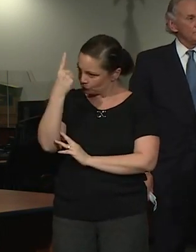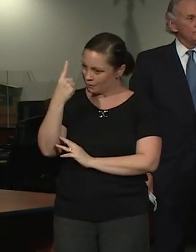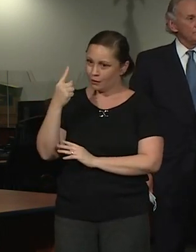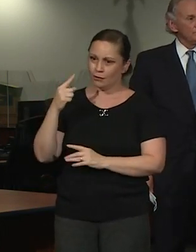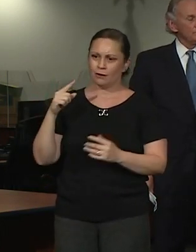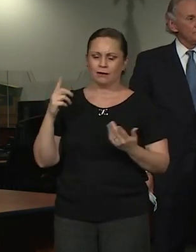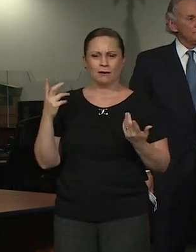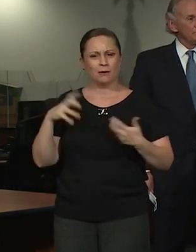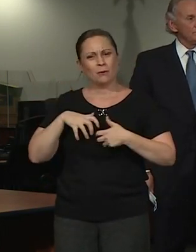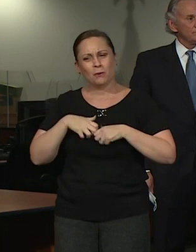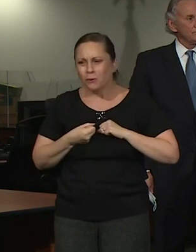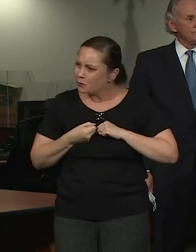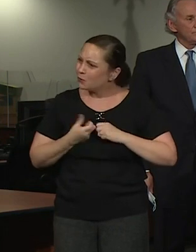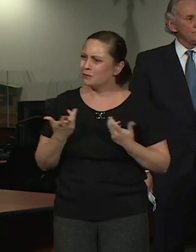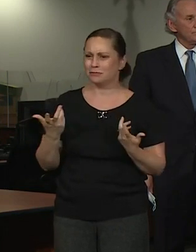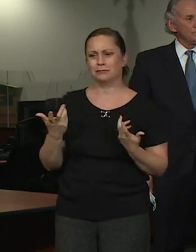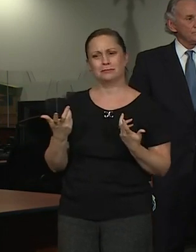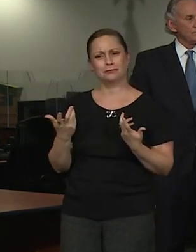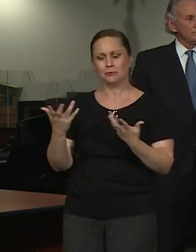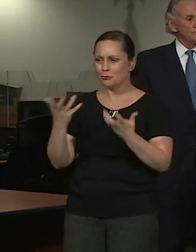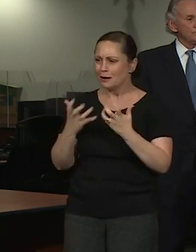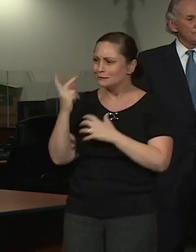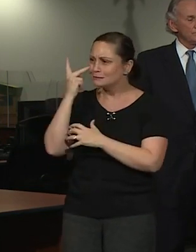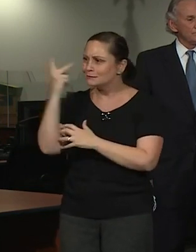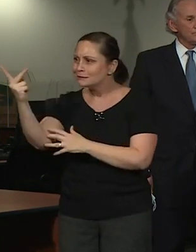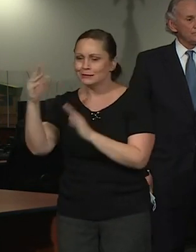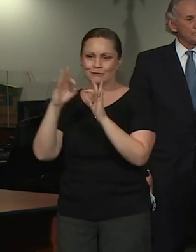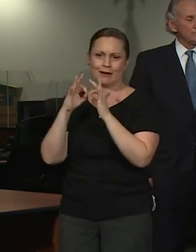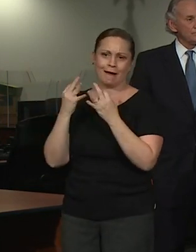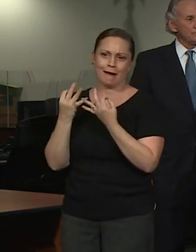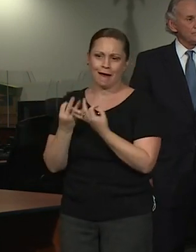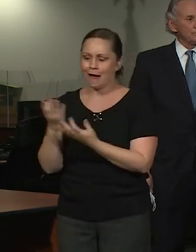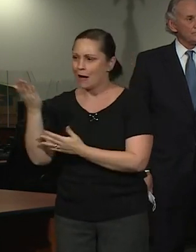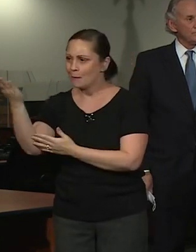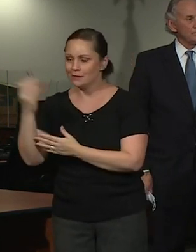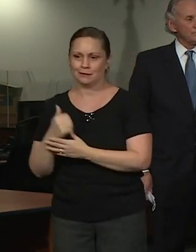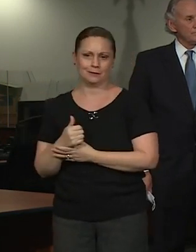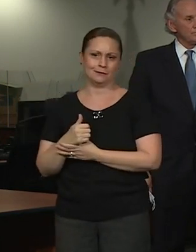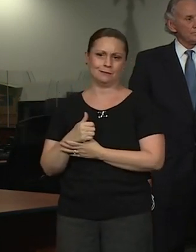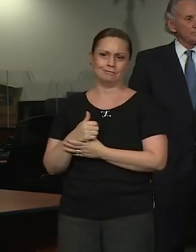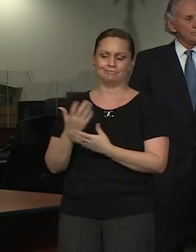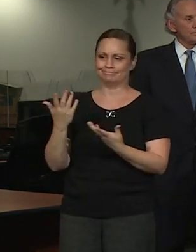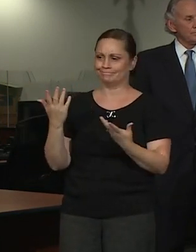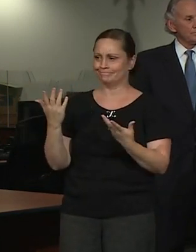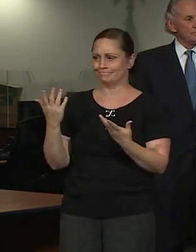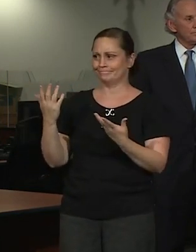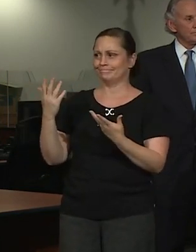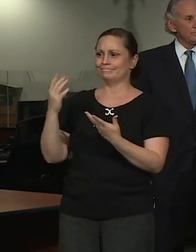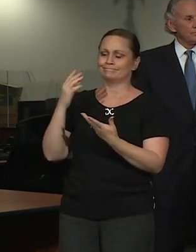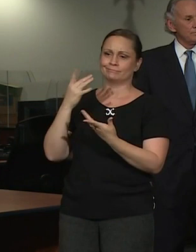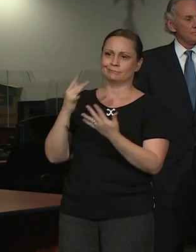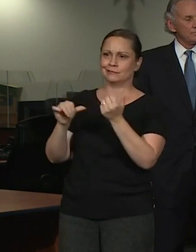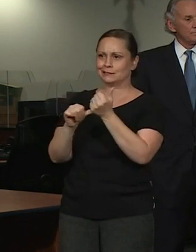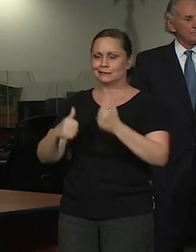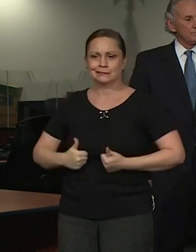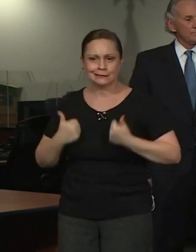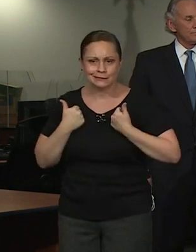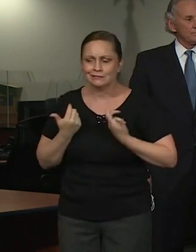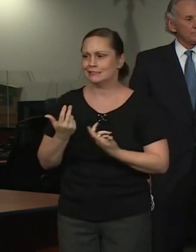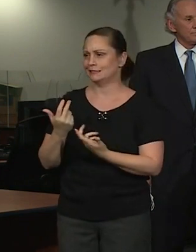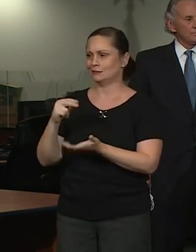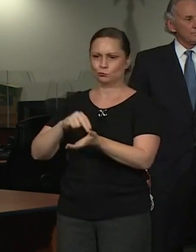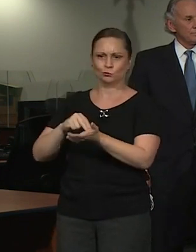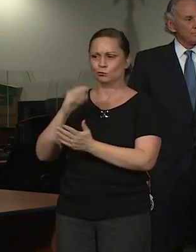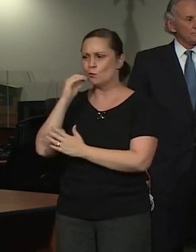your relatives in nursing homes and other long-term care facilities causes. We at DHEC, I hear on a daily basis about people